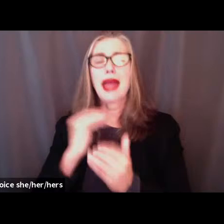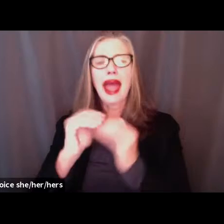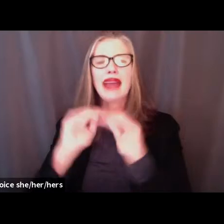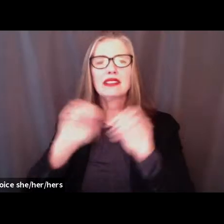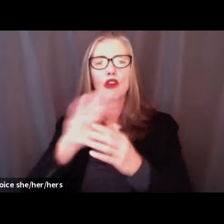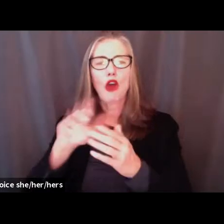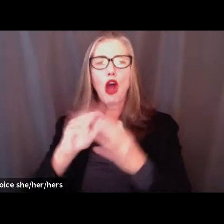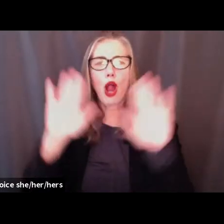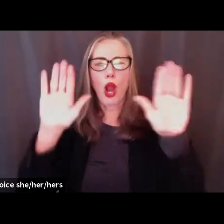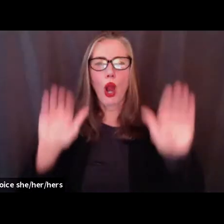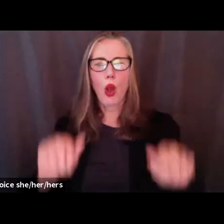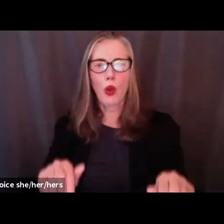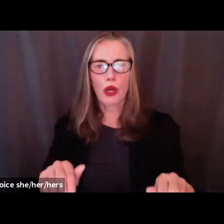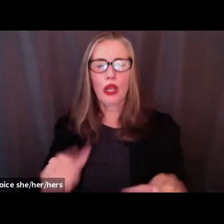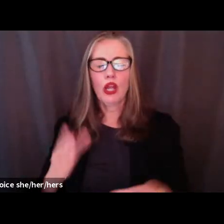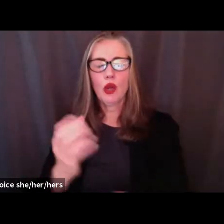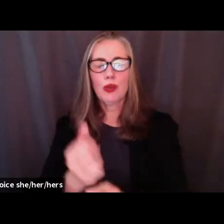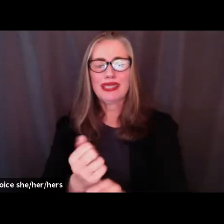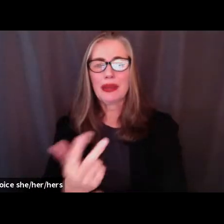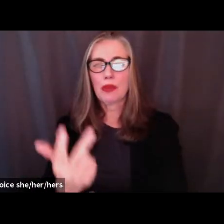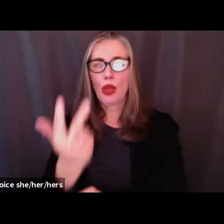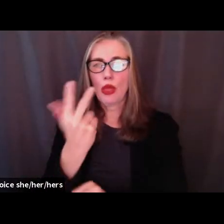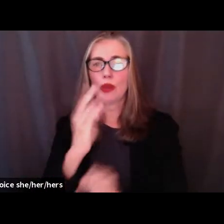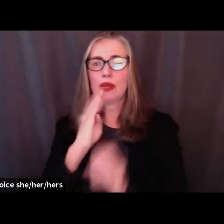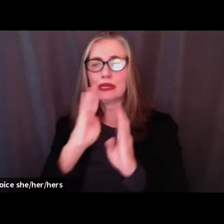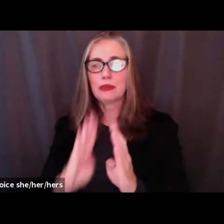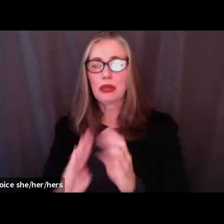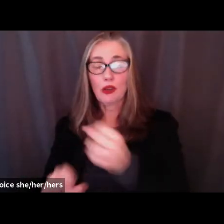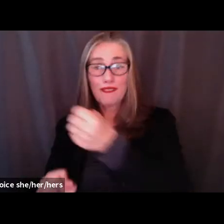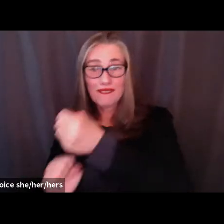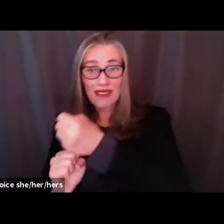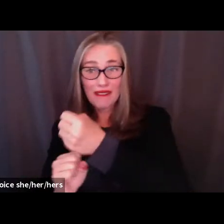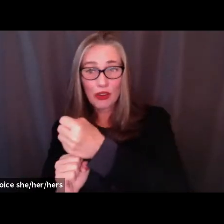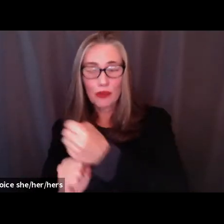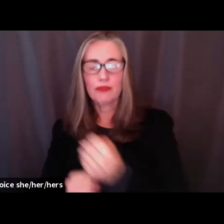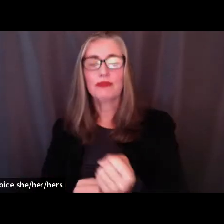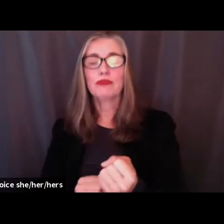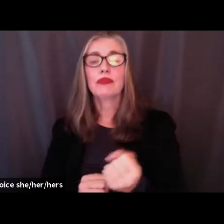all hands, and we'll take 3 speakers in favor and 3 speakers against.